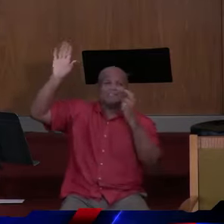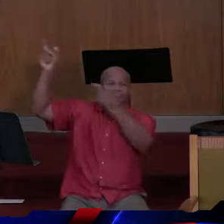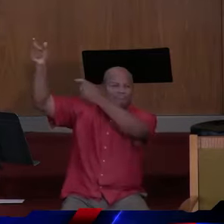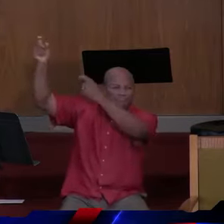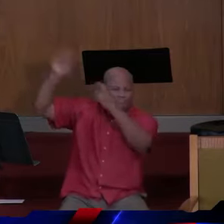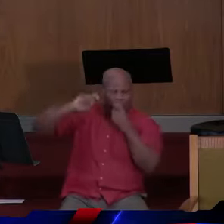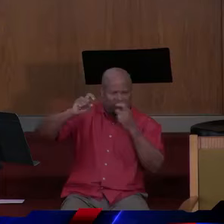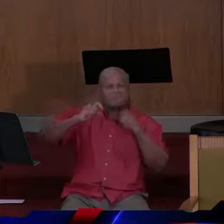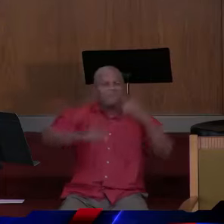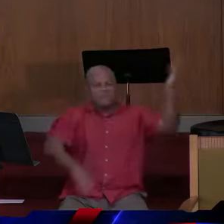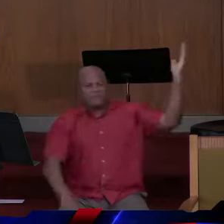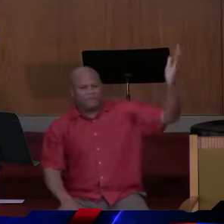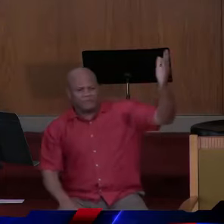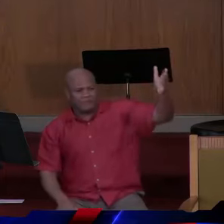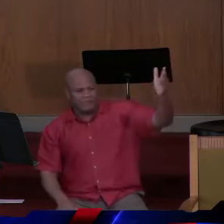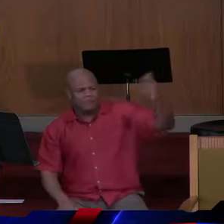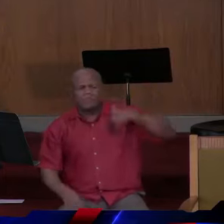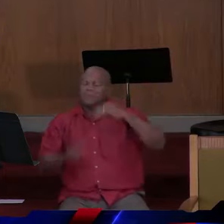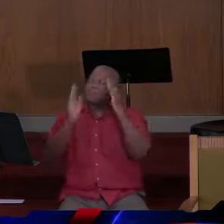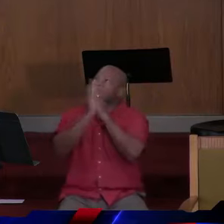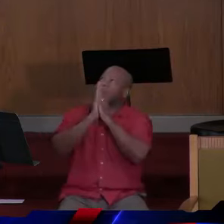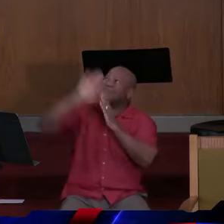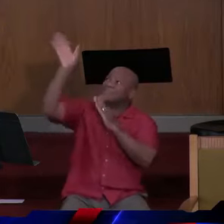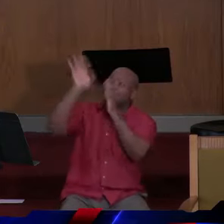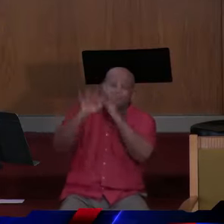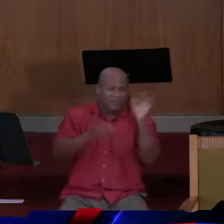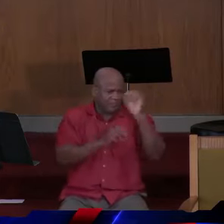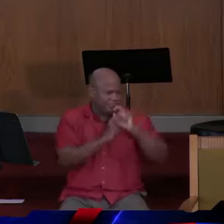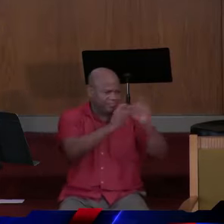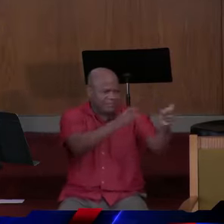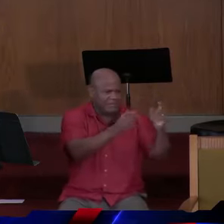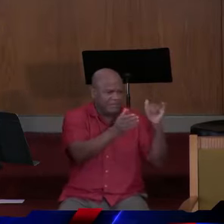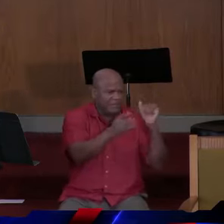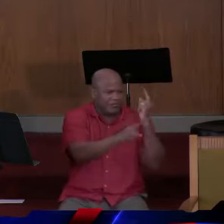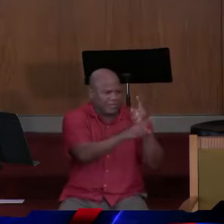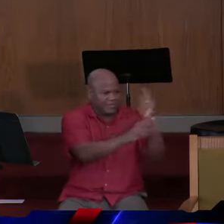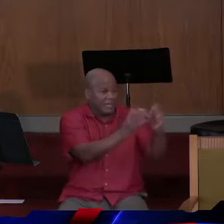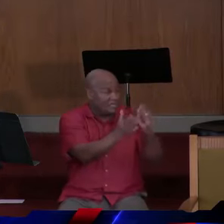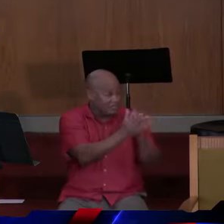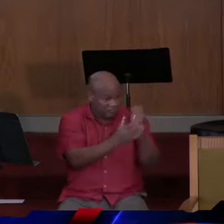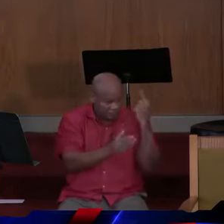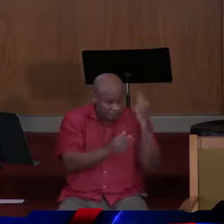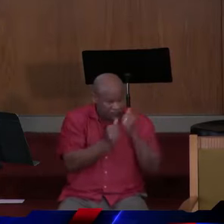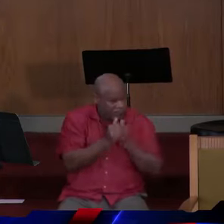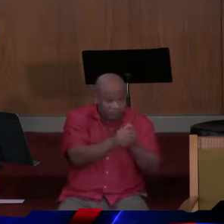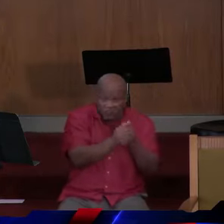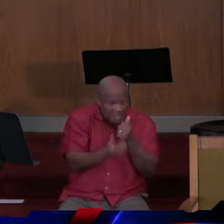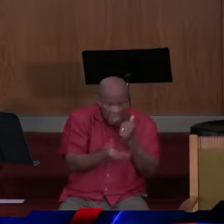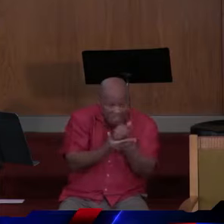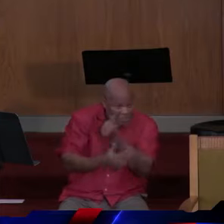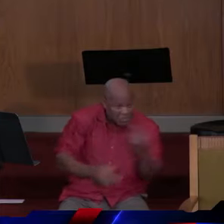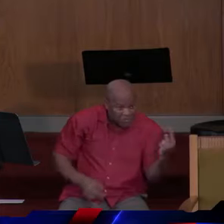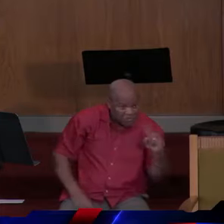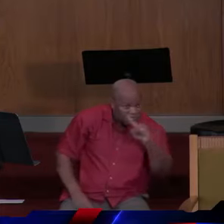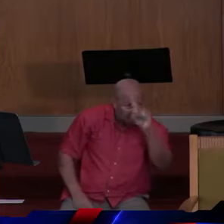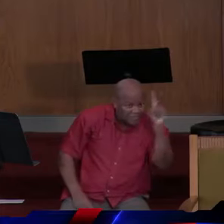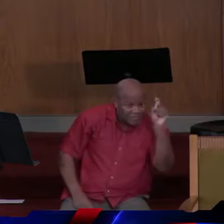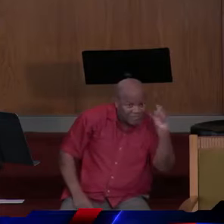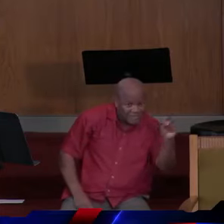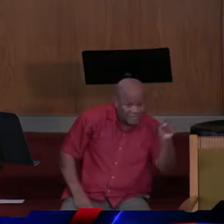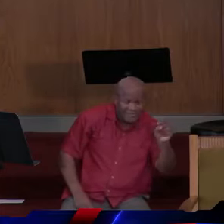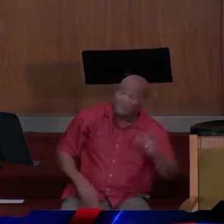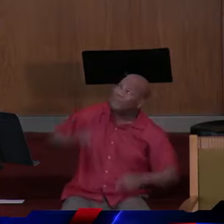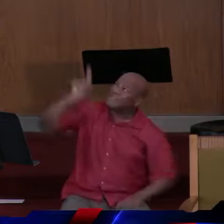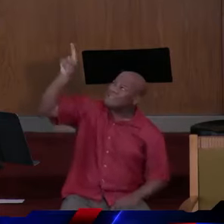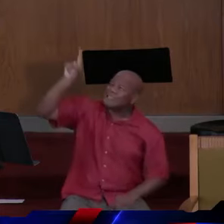bring forth fruit in your season. Come on, somebody. Let me move on. Are y'all with me still? Am I helping anybody? He